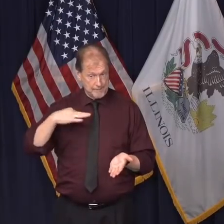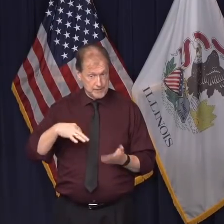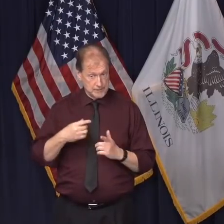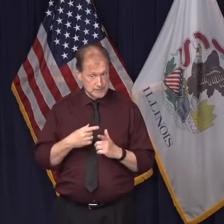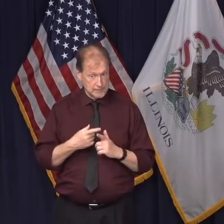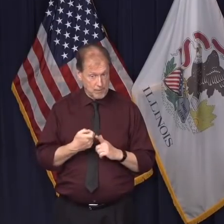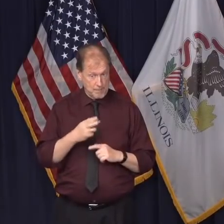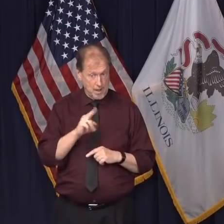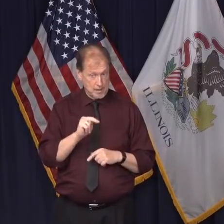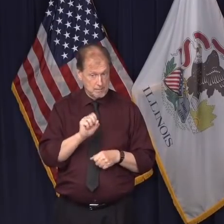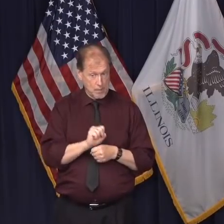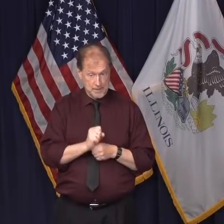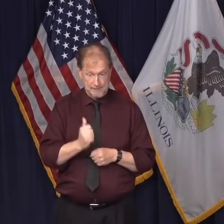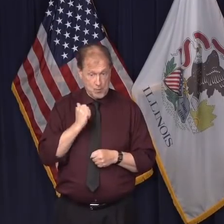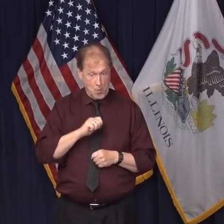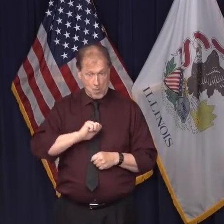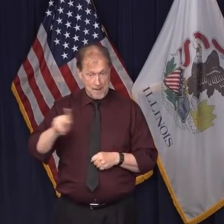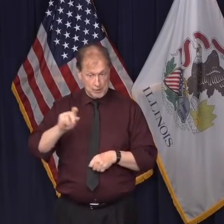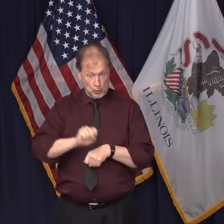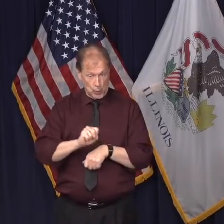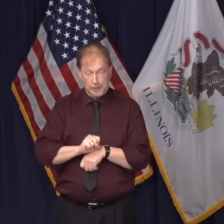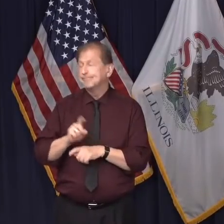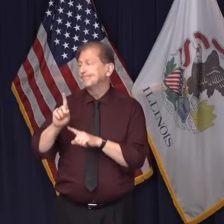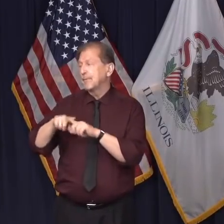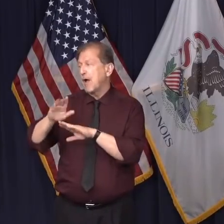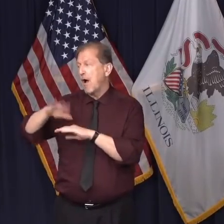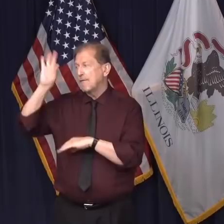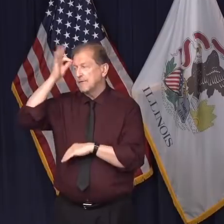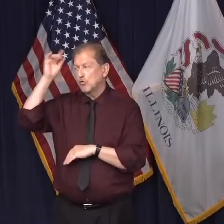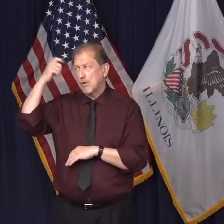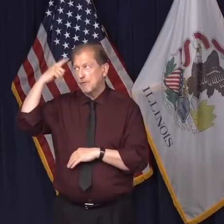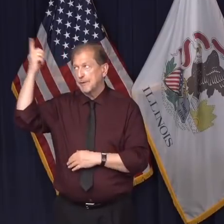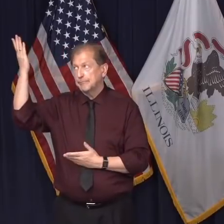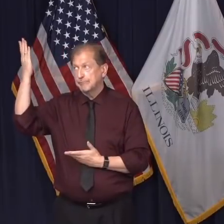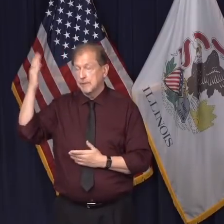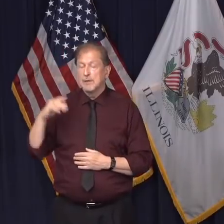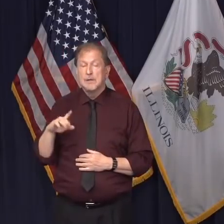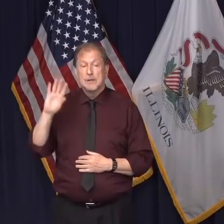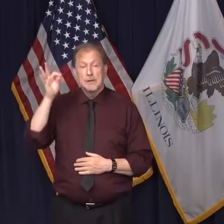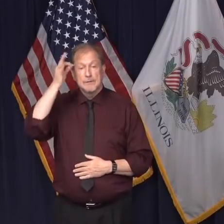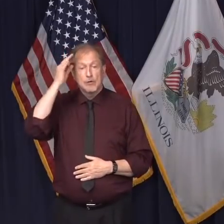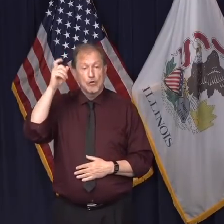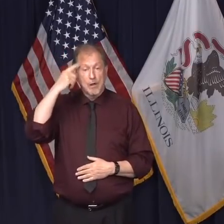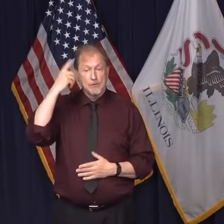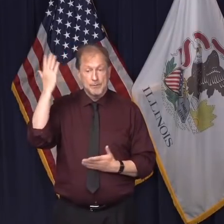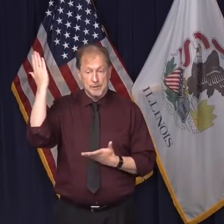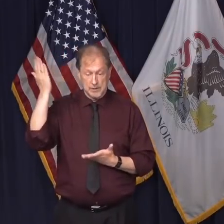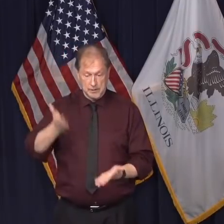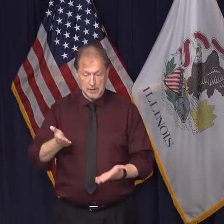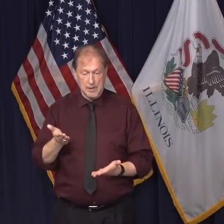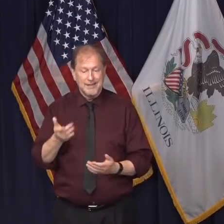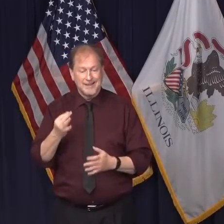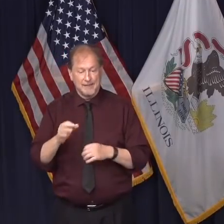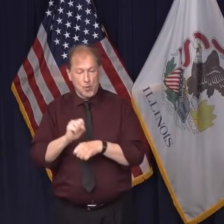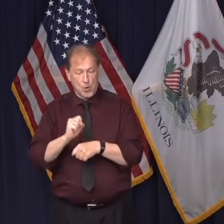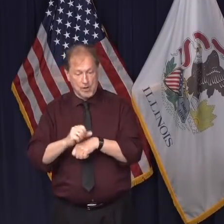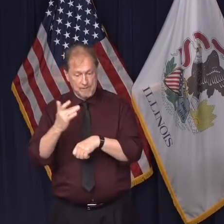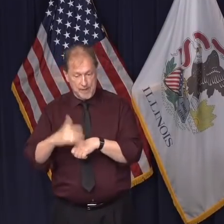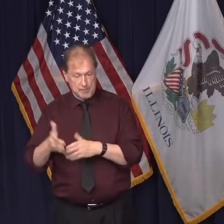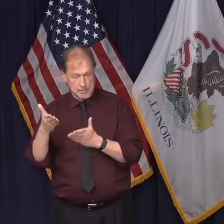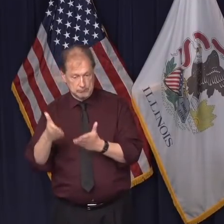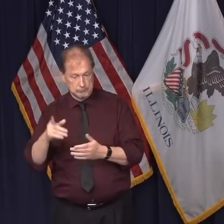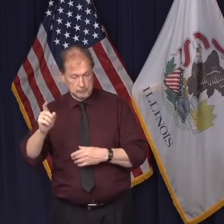there are regulations around that. It's able and available, I think, is the standard here. And